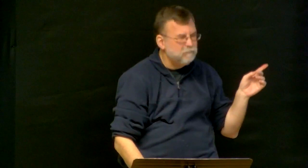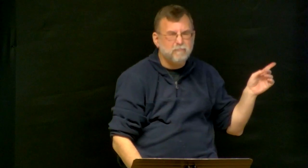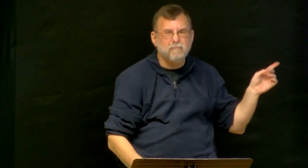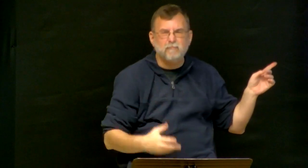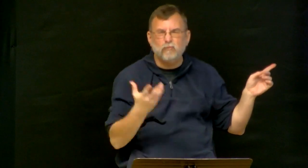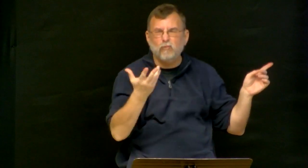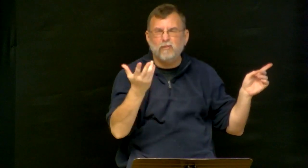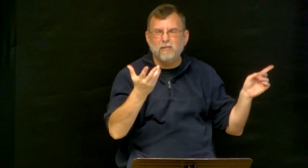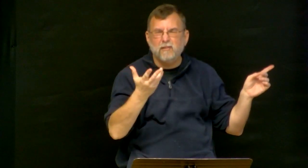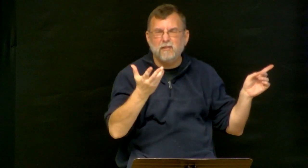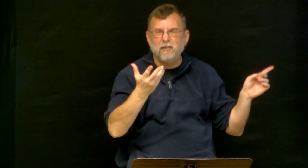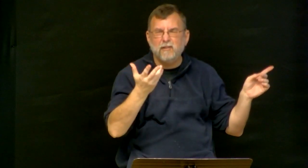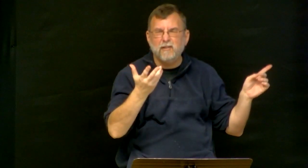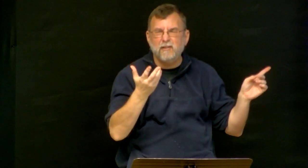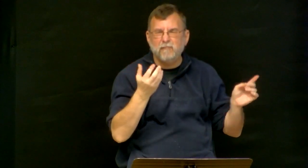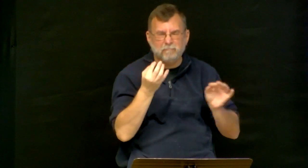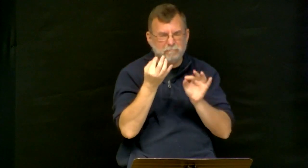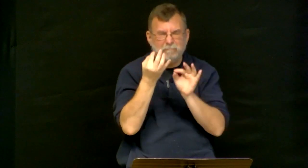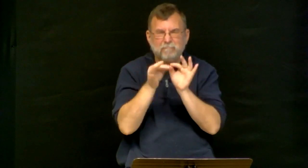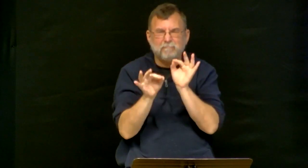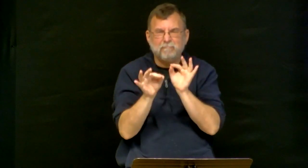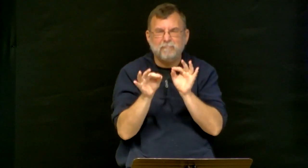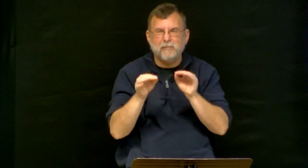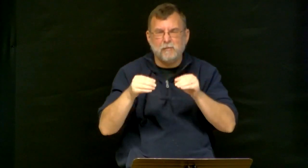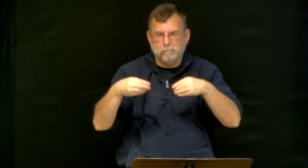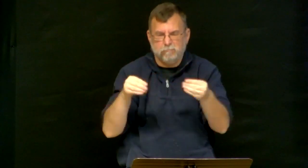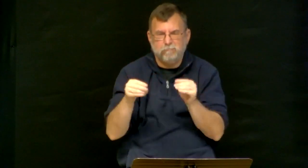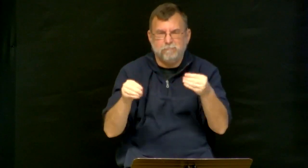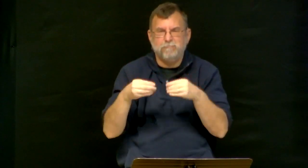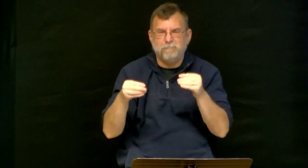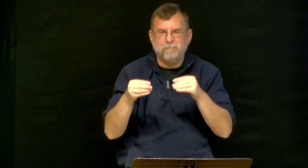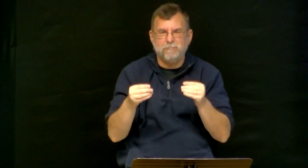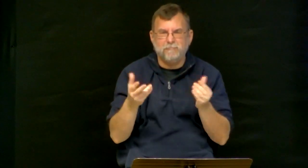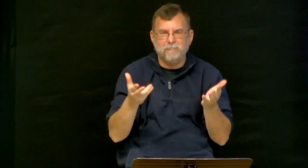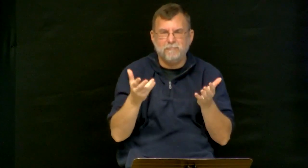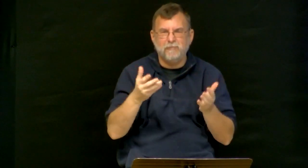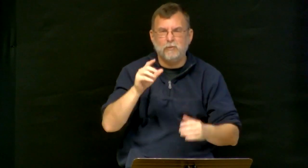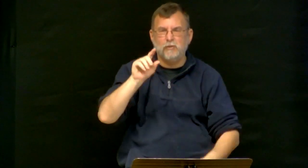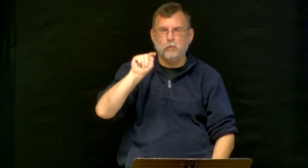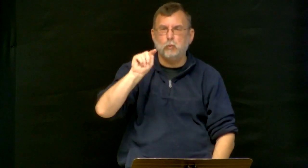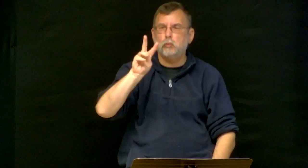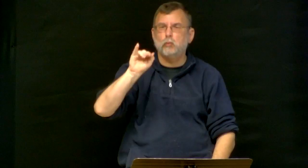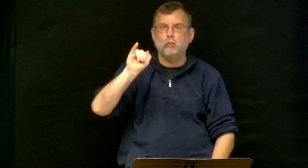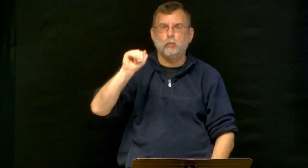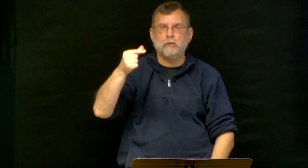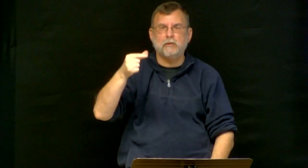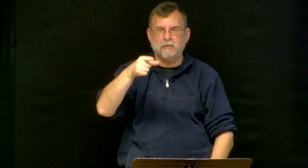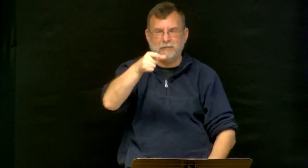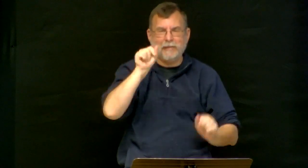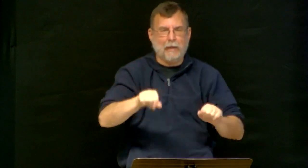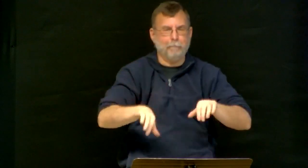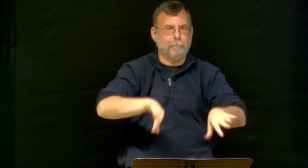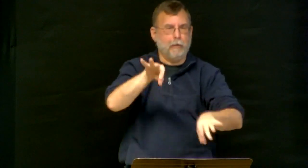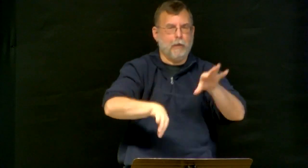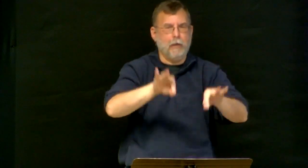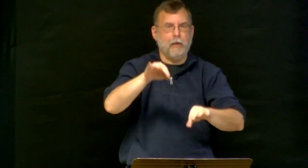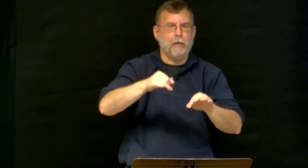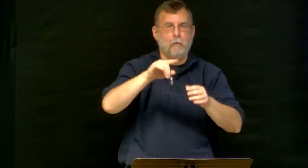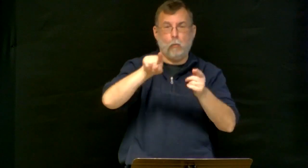Now you look at this image, and what do you see? It's simple. What is this? The twig. You look